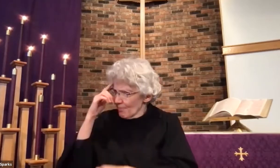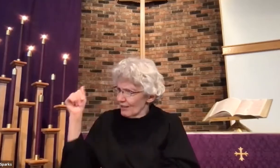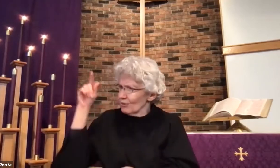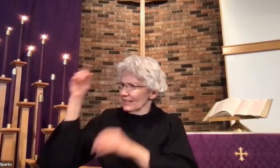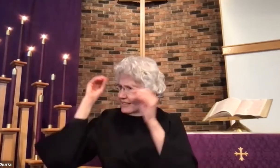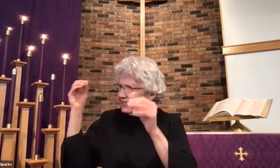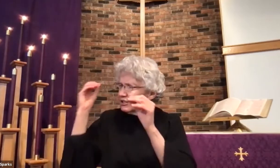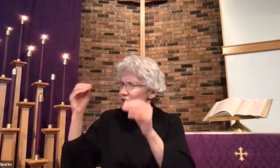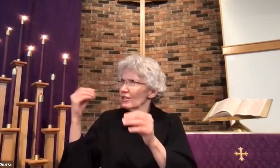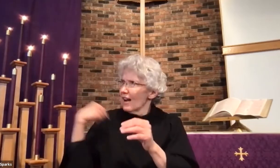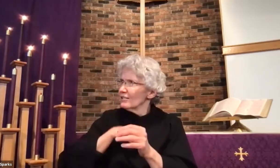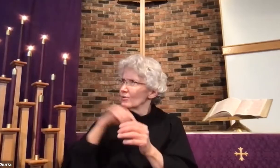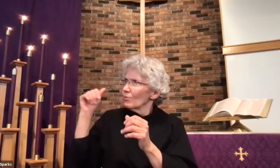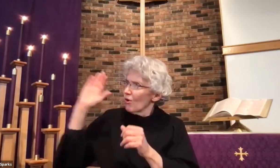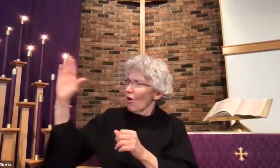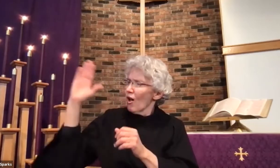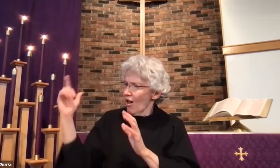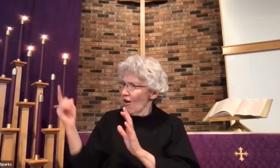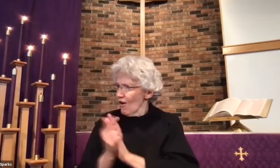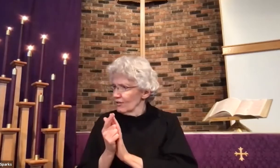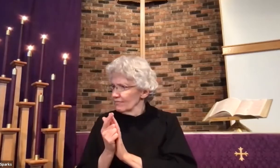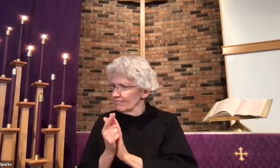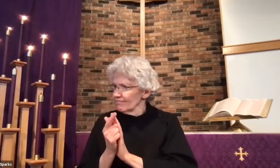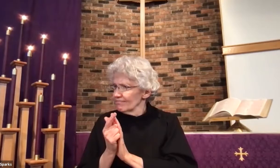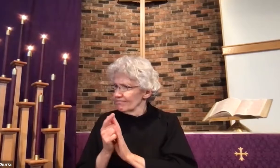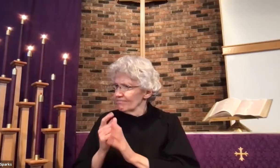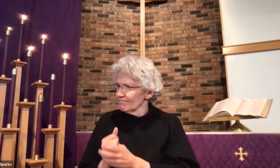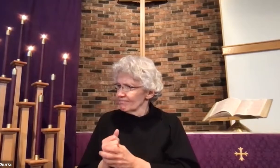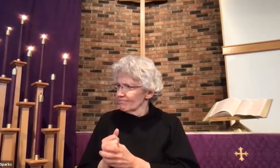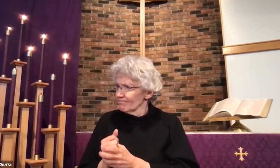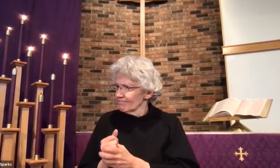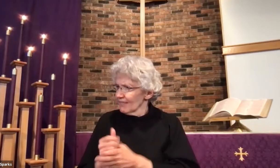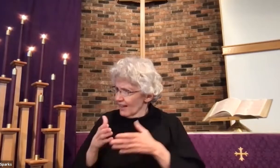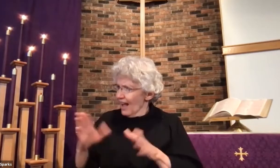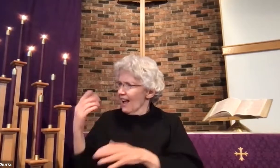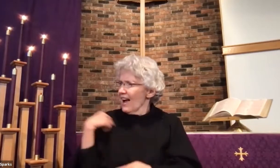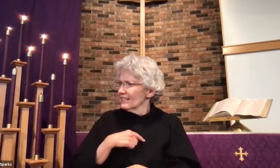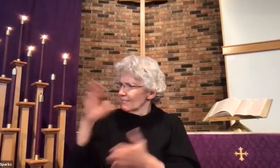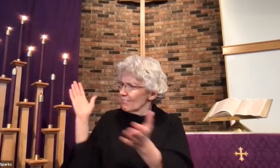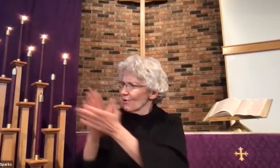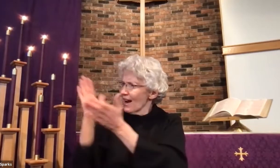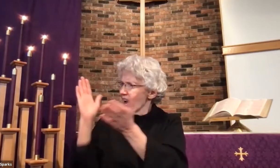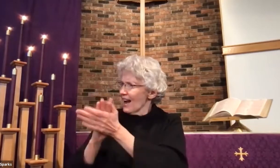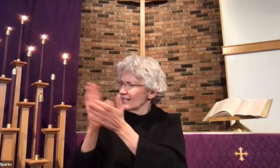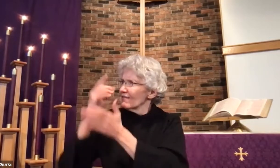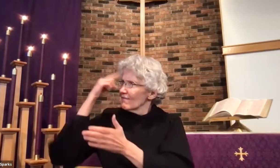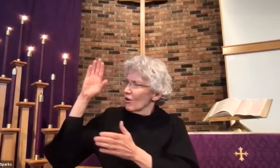Save me as you promised. I will burst into song of praise because you have taught me your